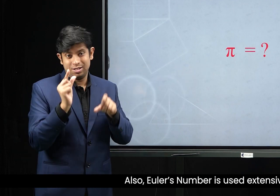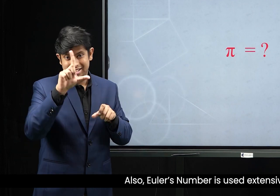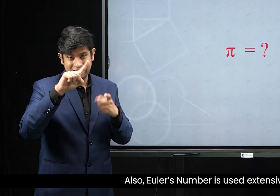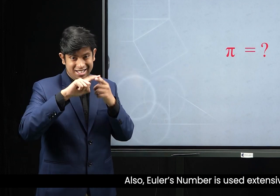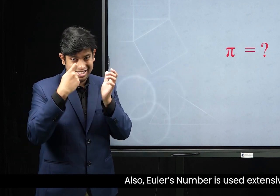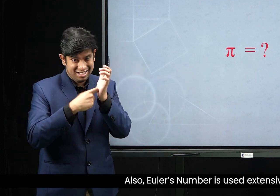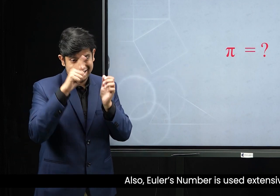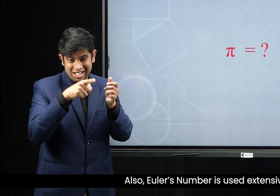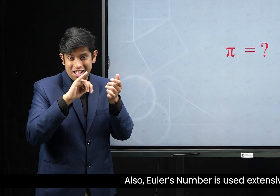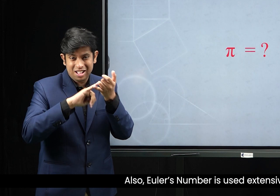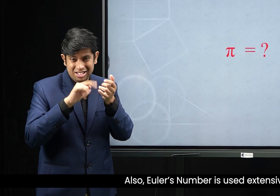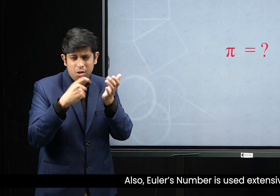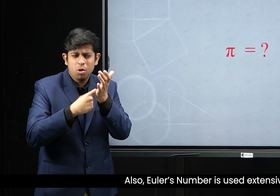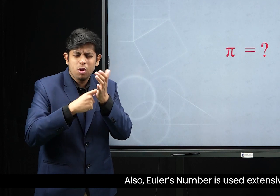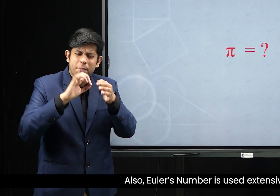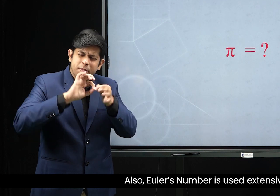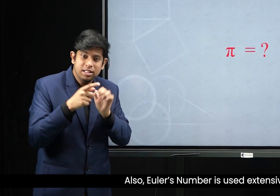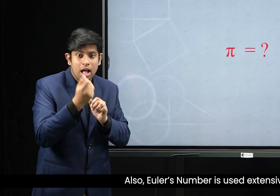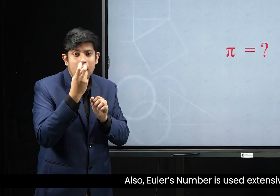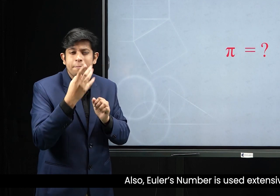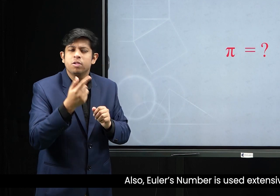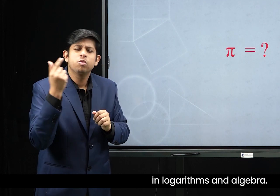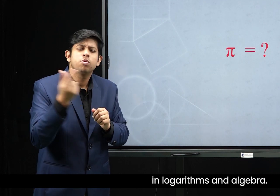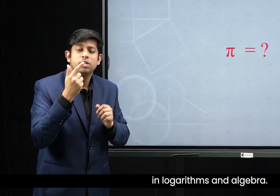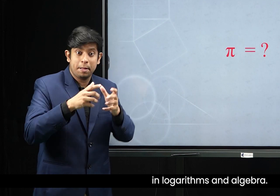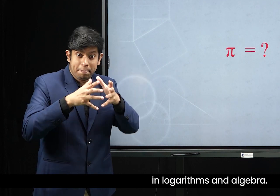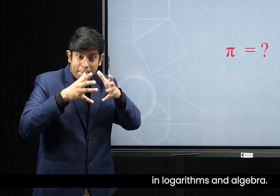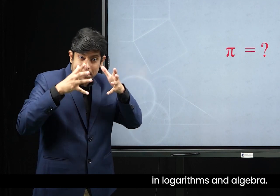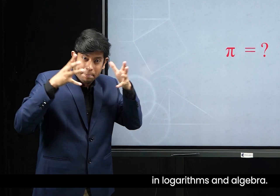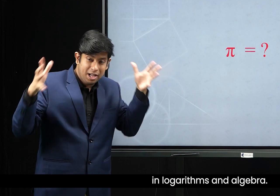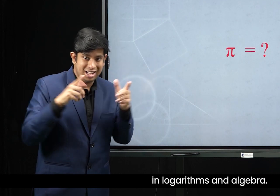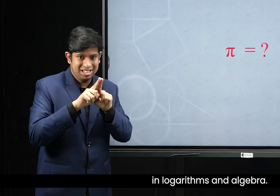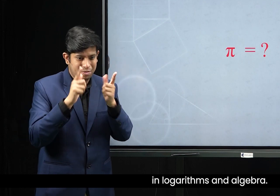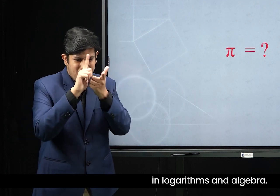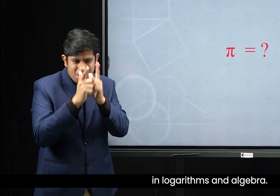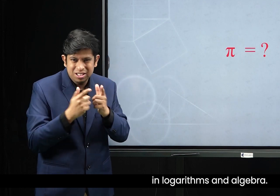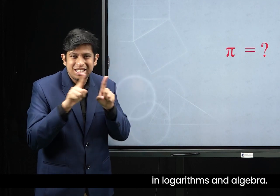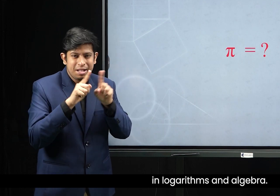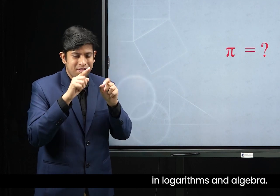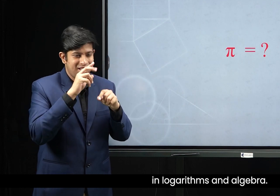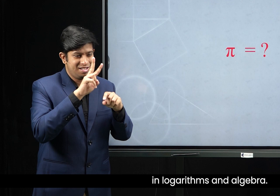Also, Euler's number is used extensively in logarithms and algebra.